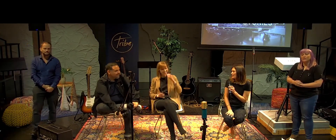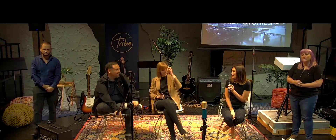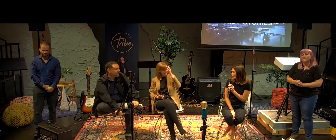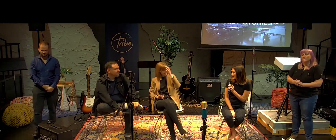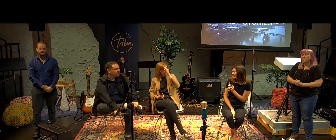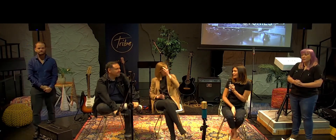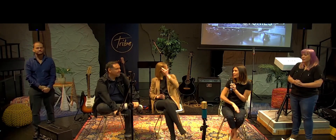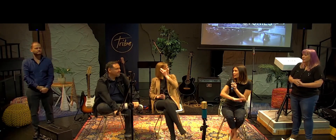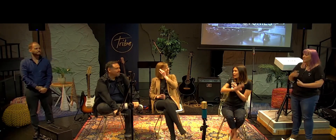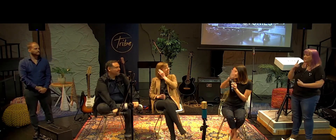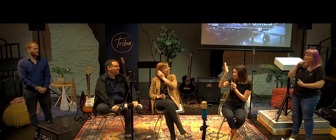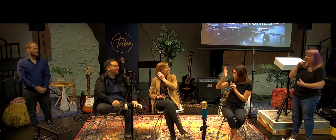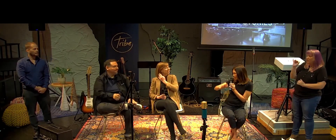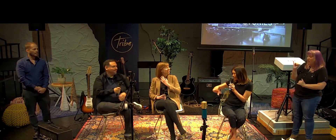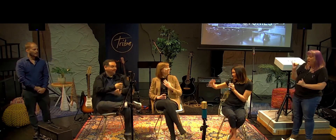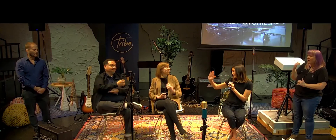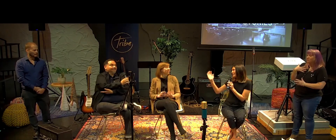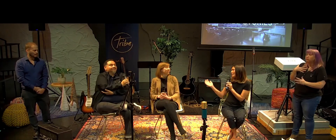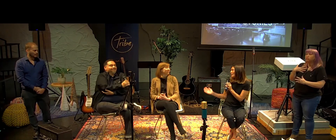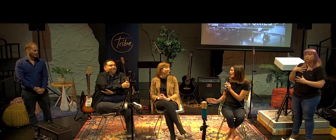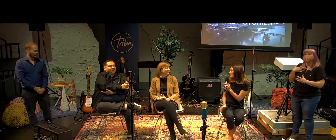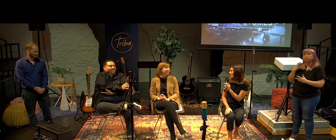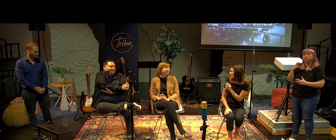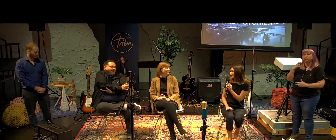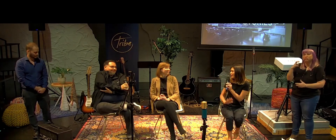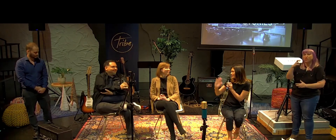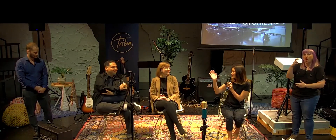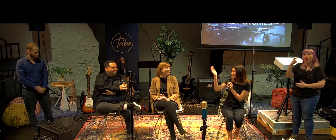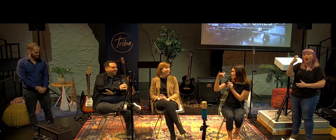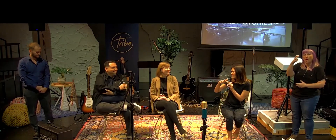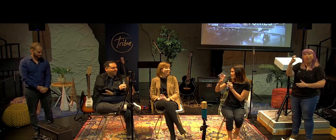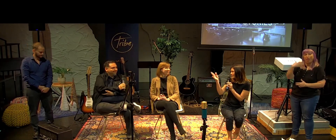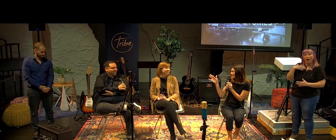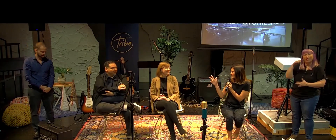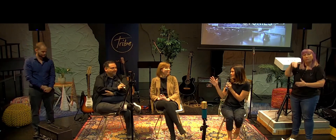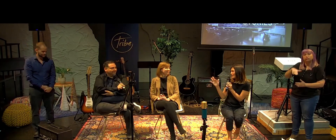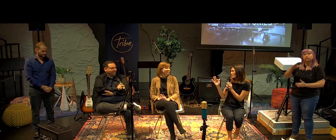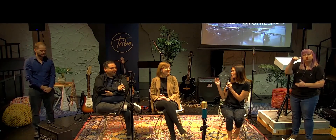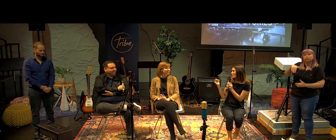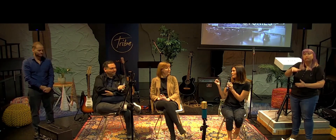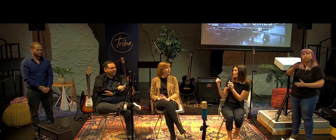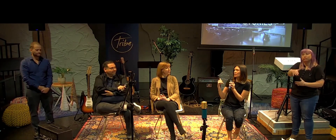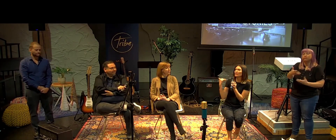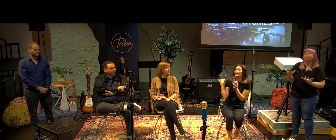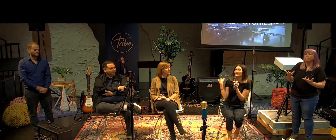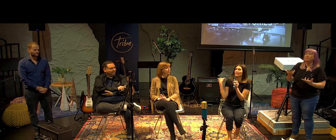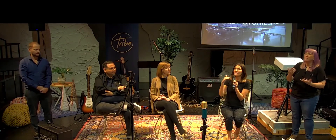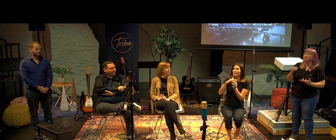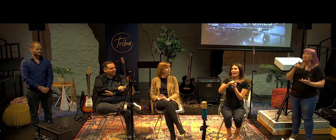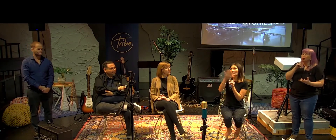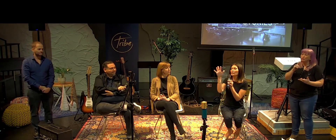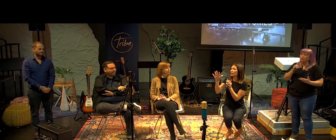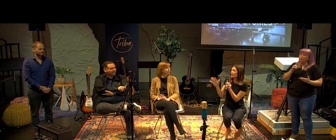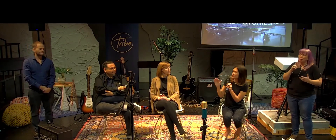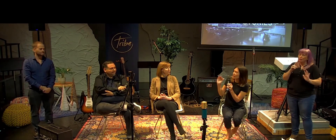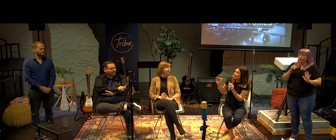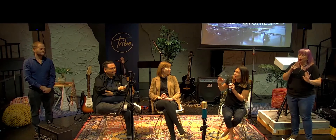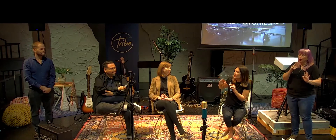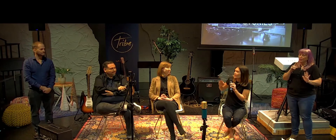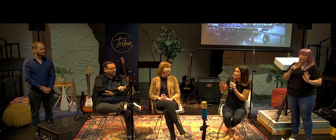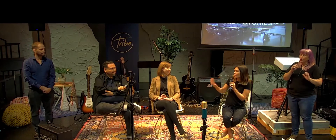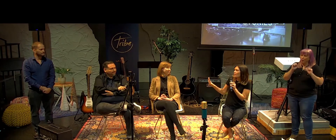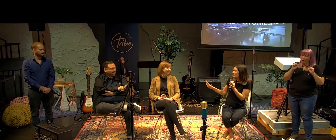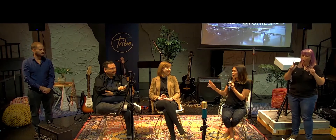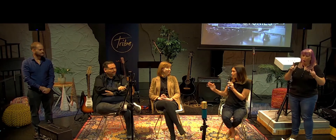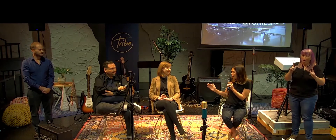I mean, and it sounds like a long journey, right? With lots of ups and downs and ins and outs. And I'm sure you guys can all relate